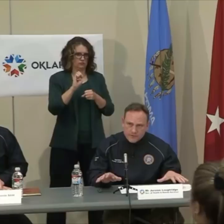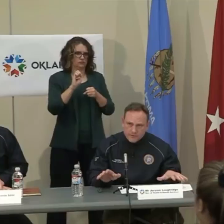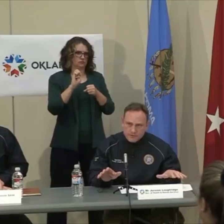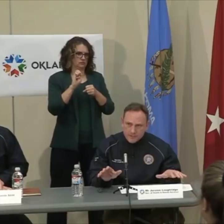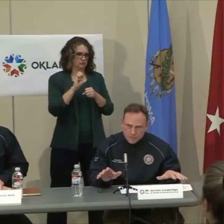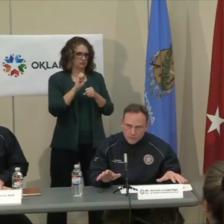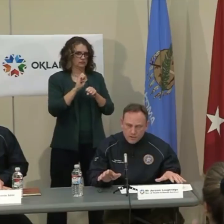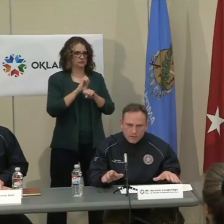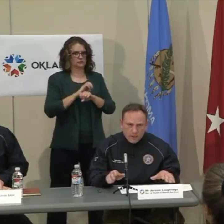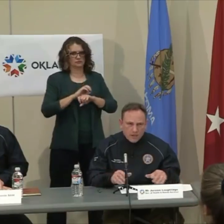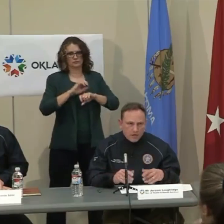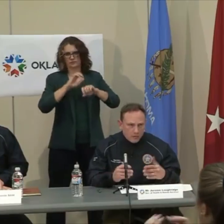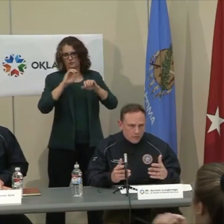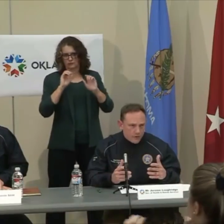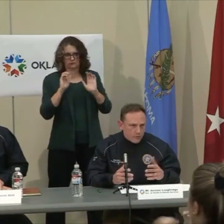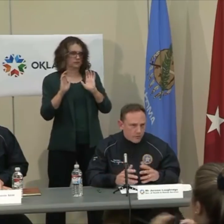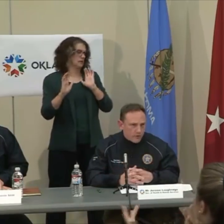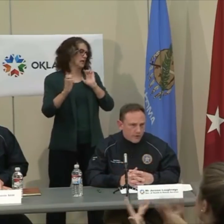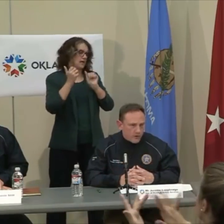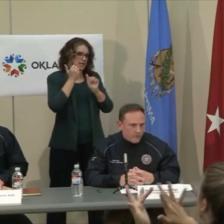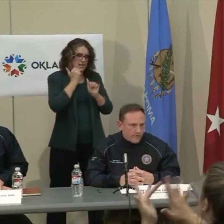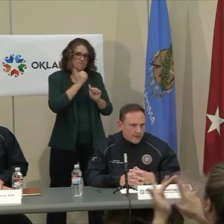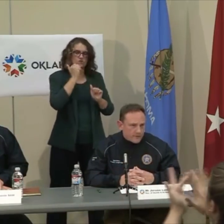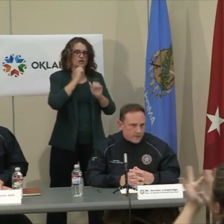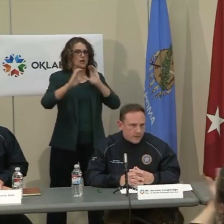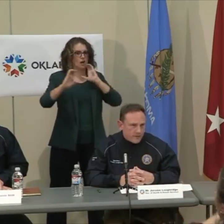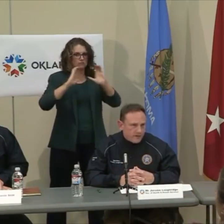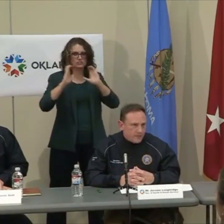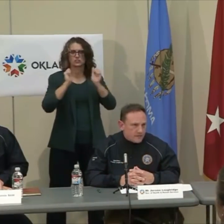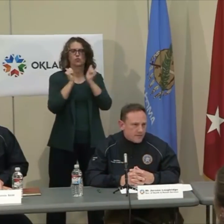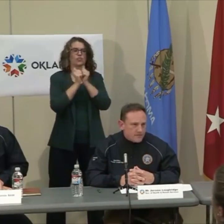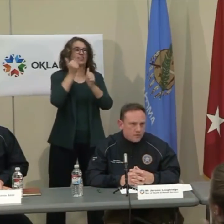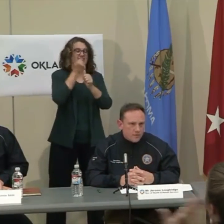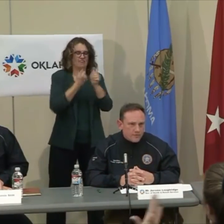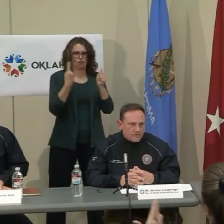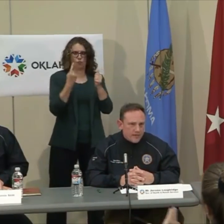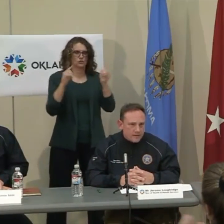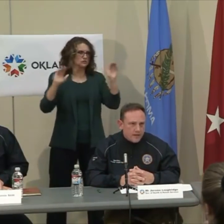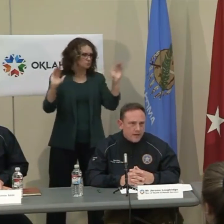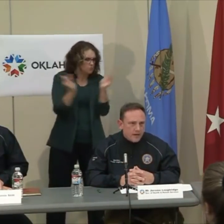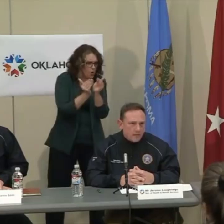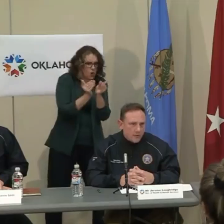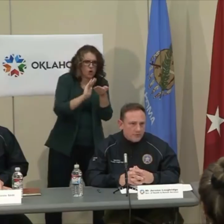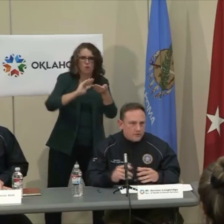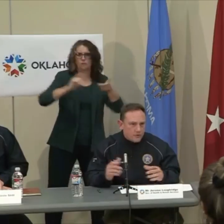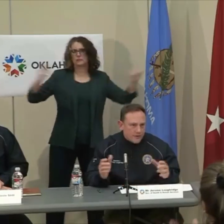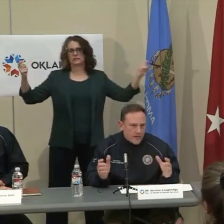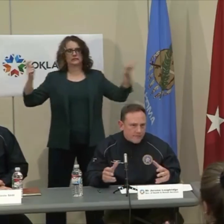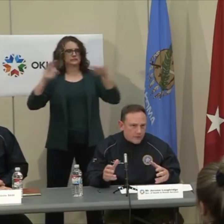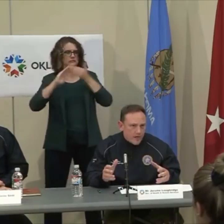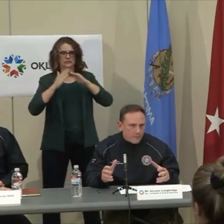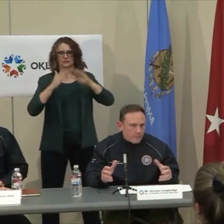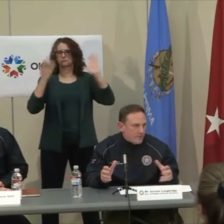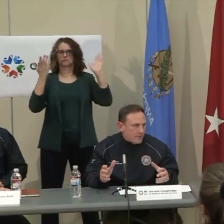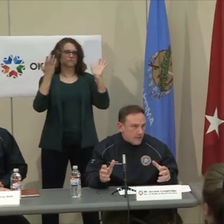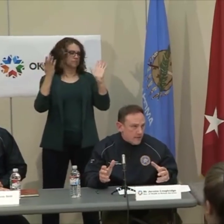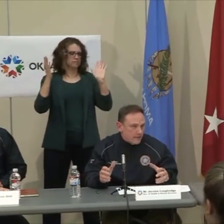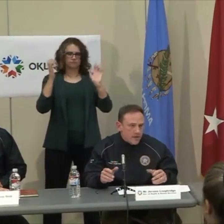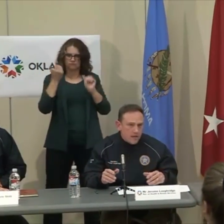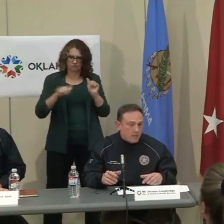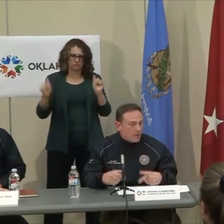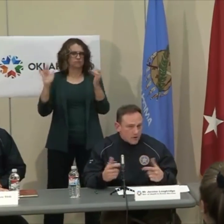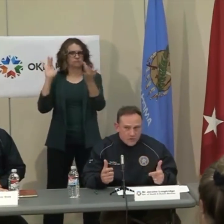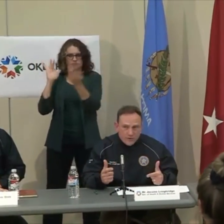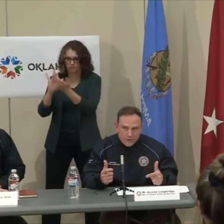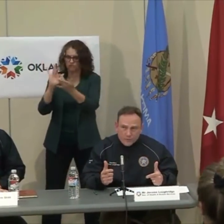conversation as well with our rural health care providers. They've been exceptional with respect both to joining the effort around PPE